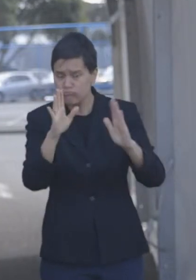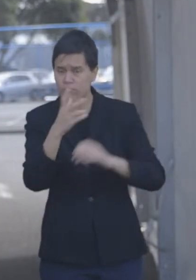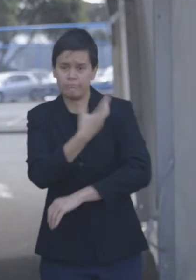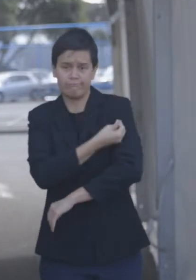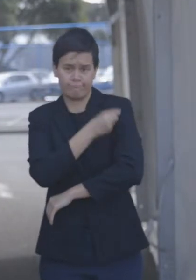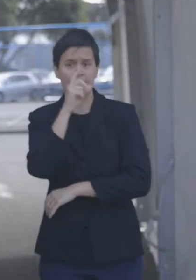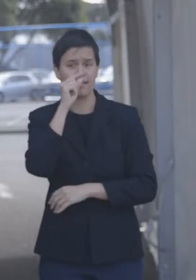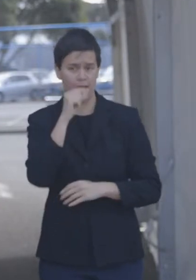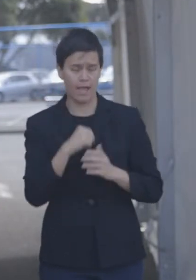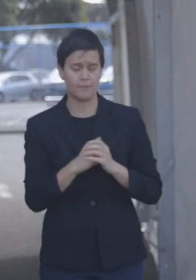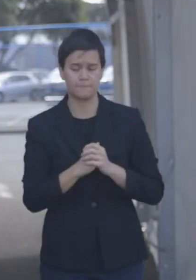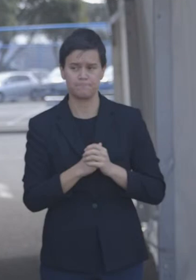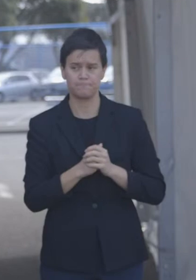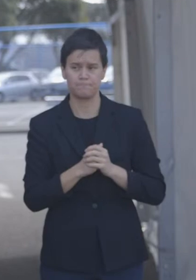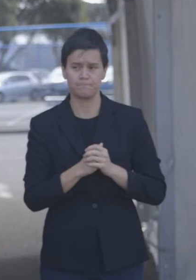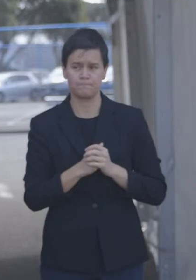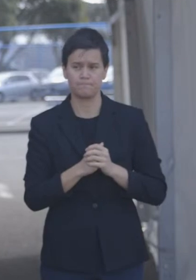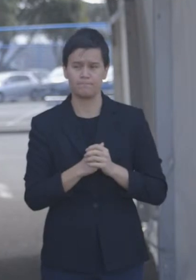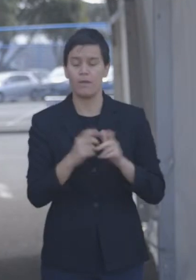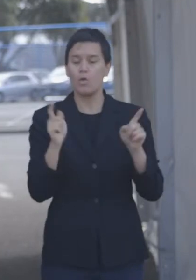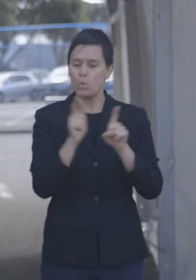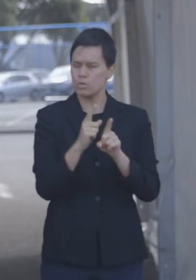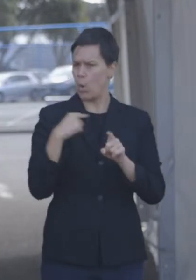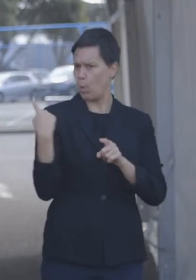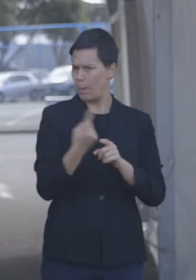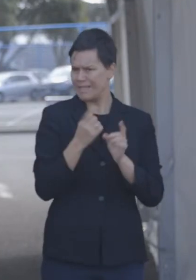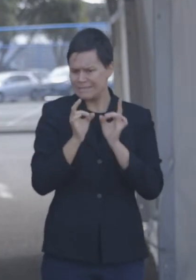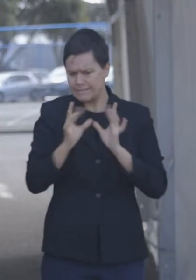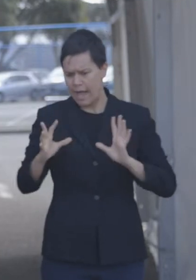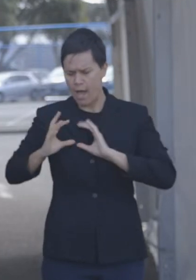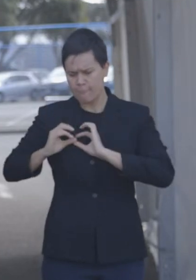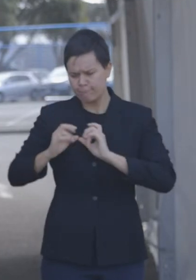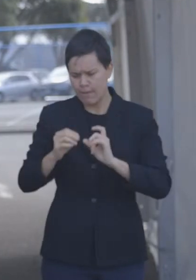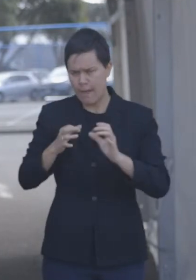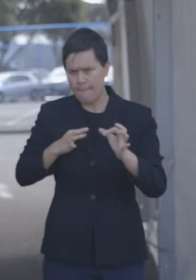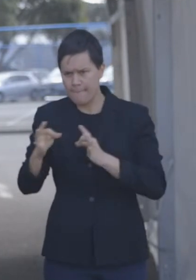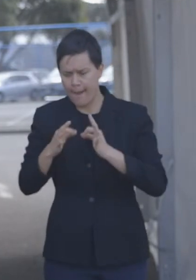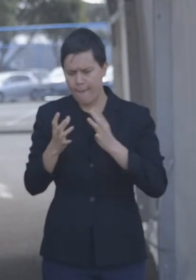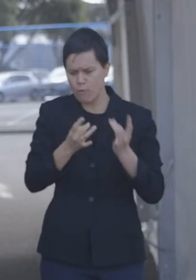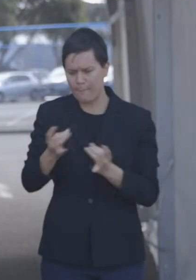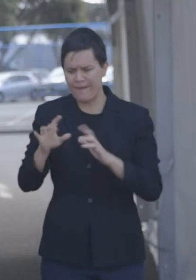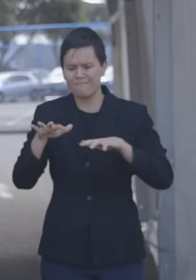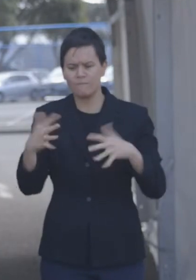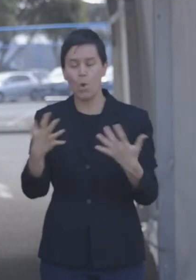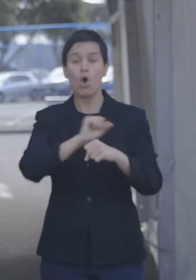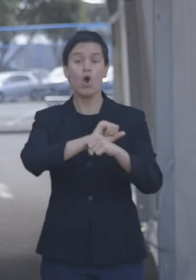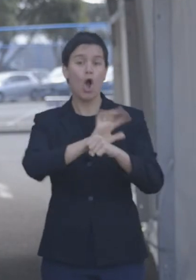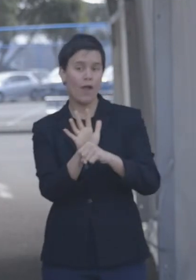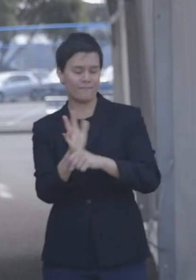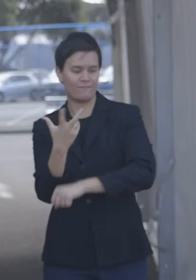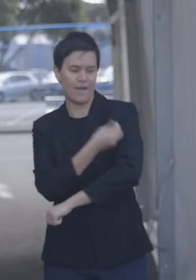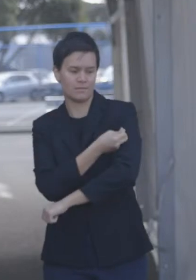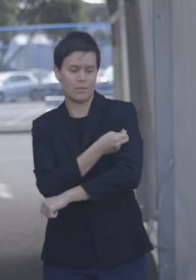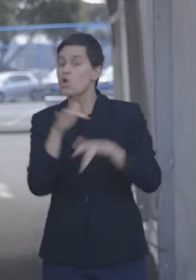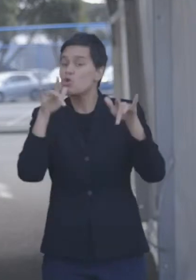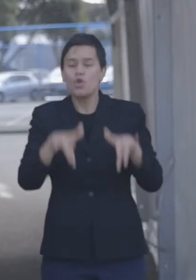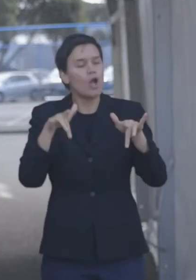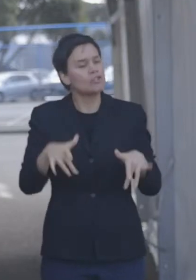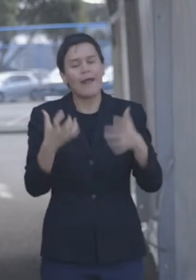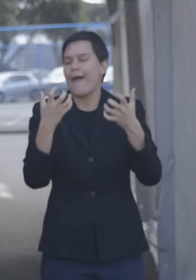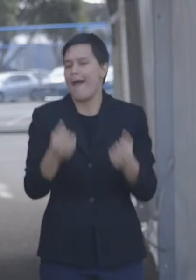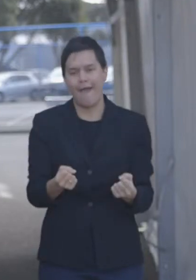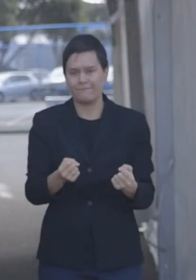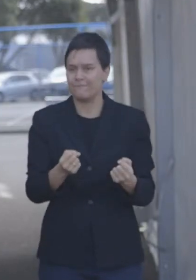planning possibility of a COVID immunisation campaign, of course, and whilst there's still a lot of uncertainty about a